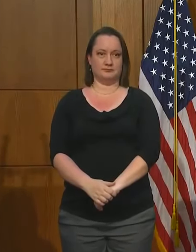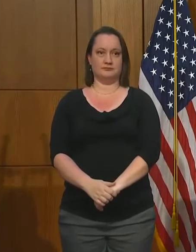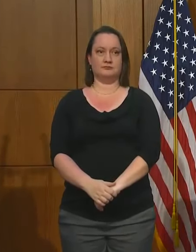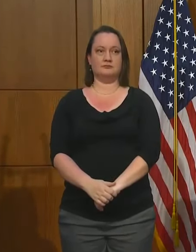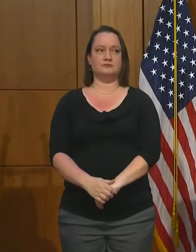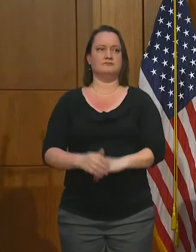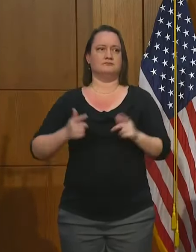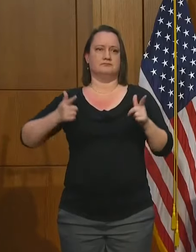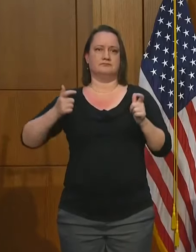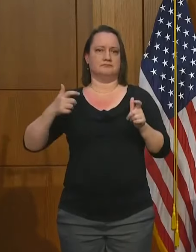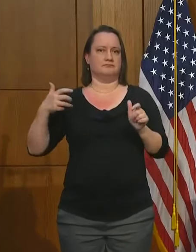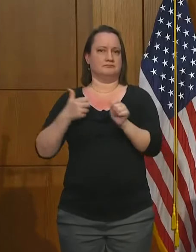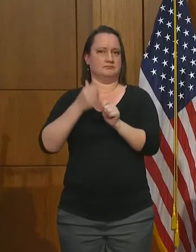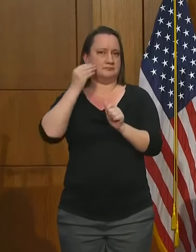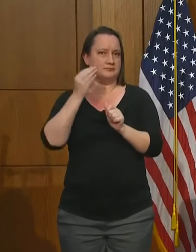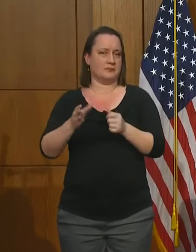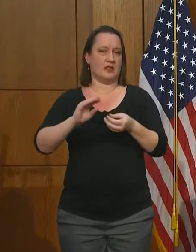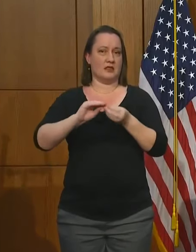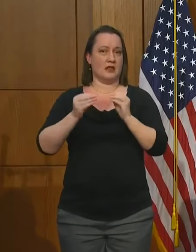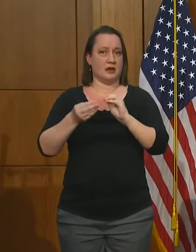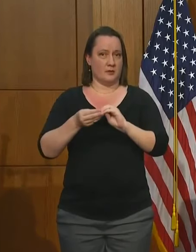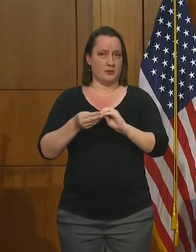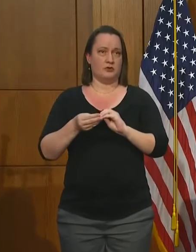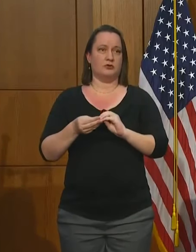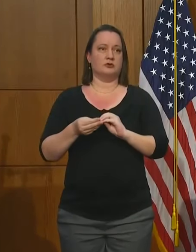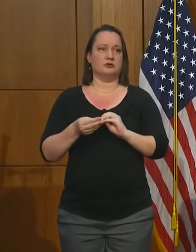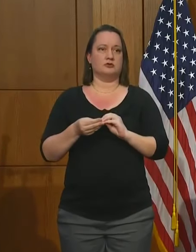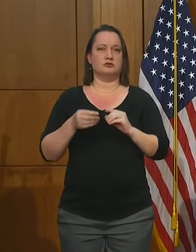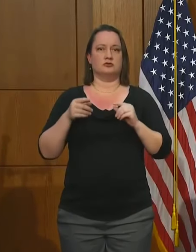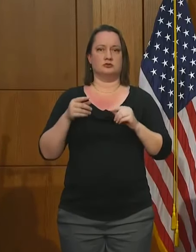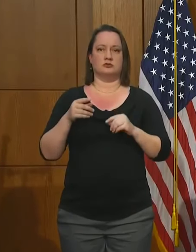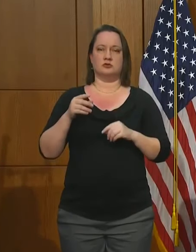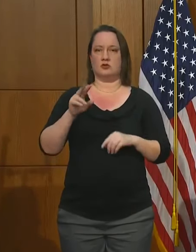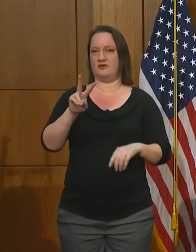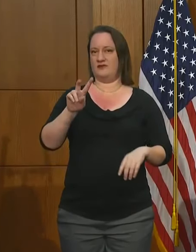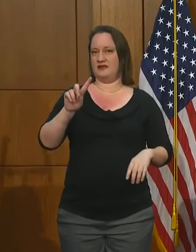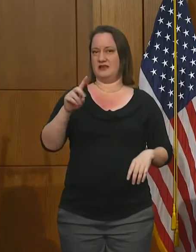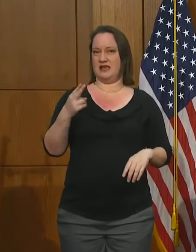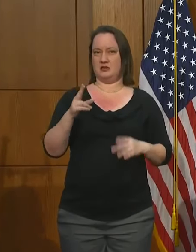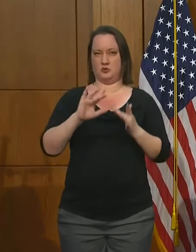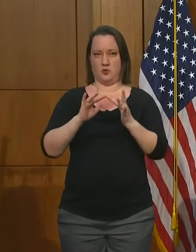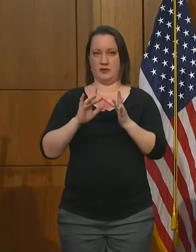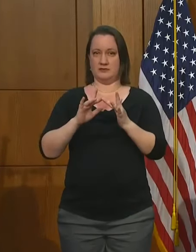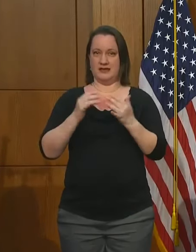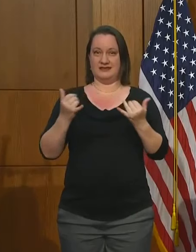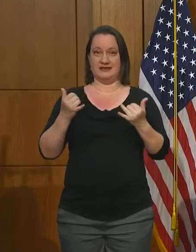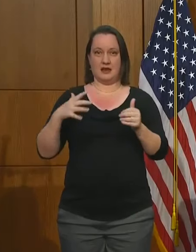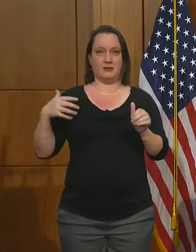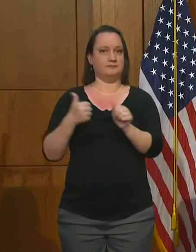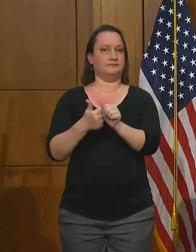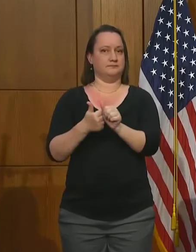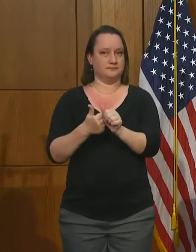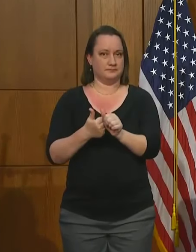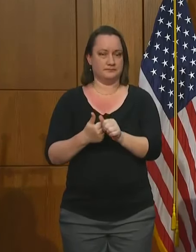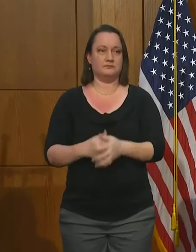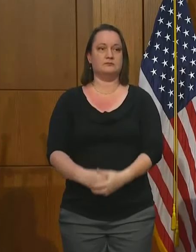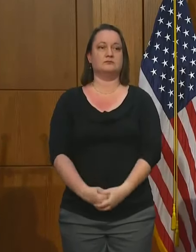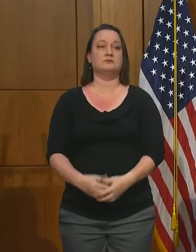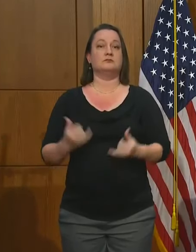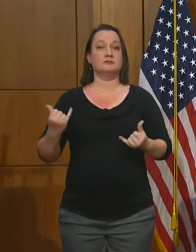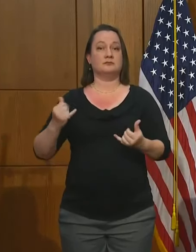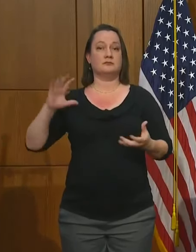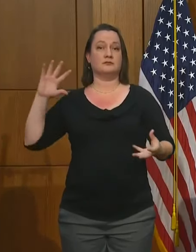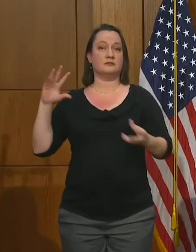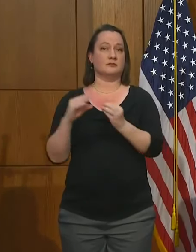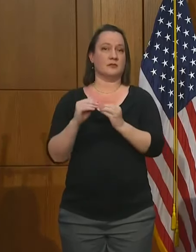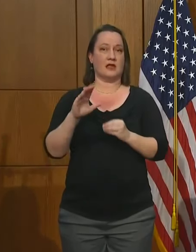Just a quick update on the numbers that appeared on the VDH website earlier today. We now stand at a total